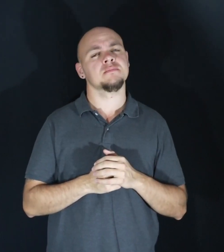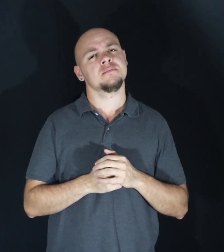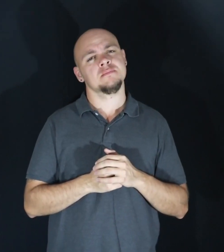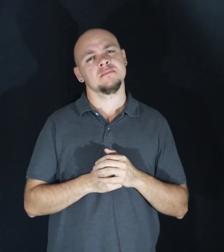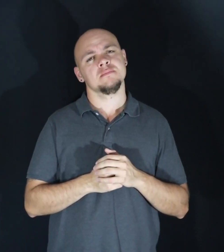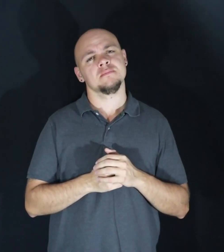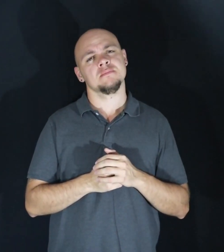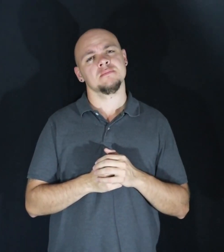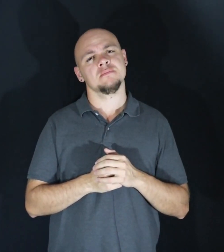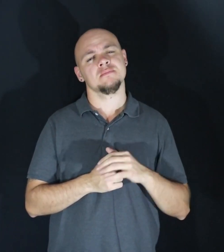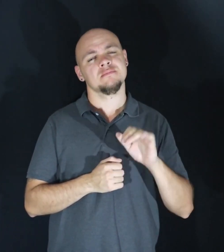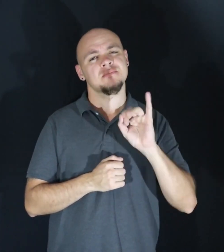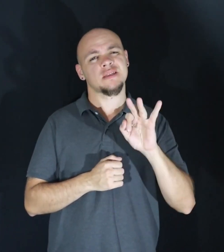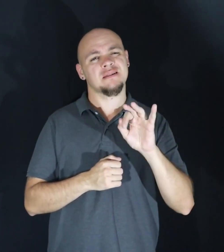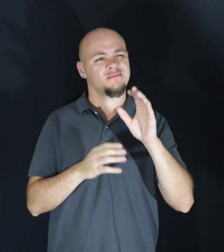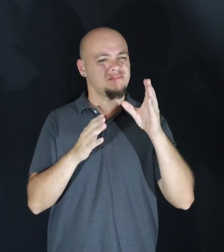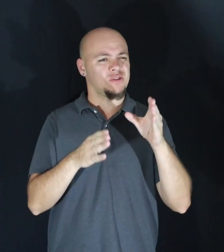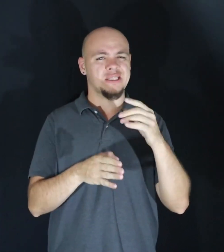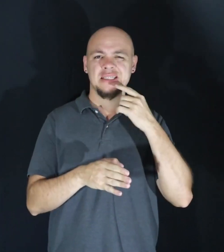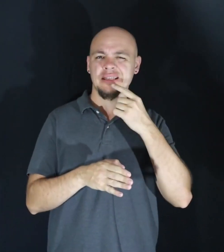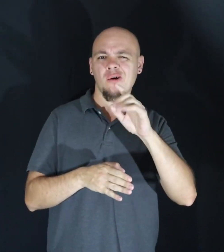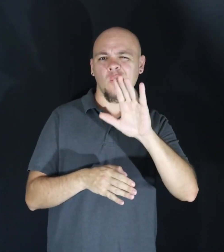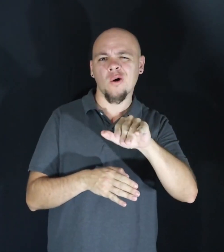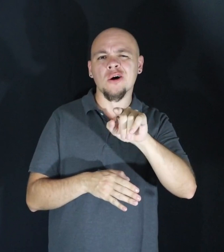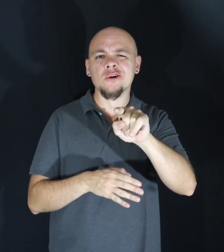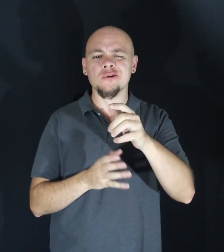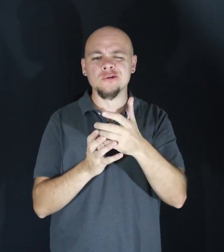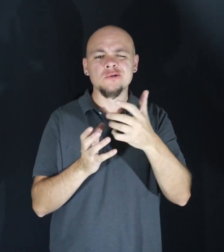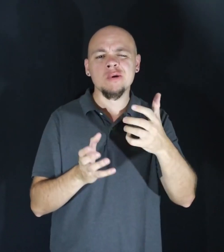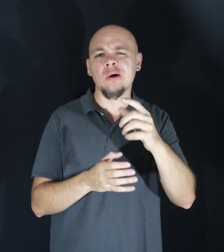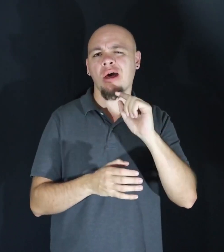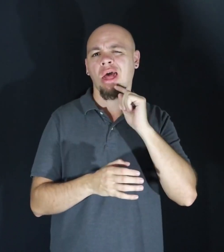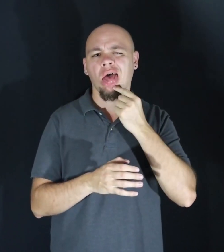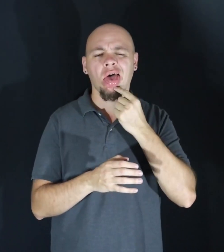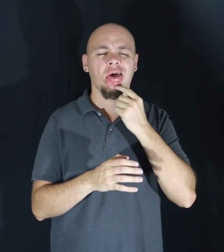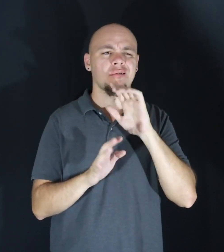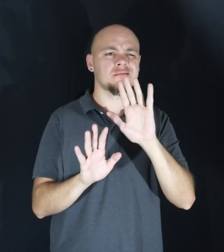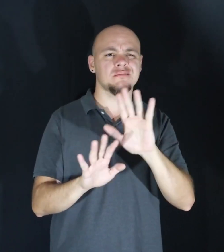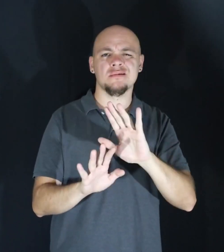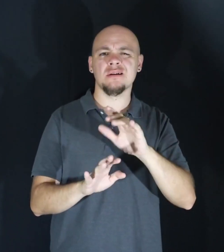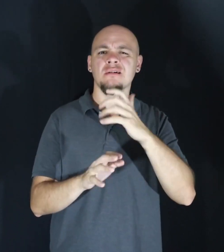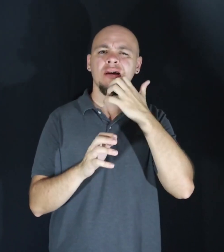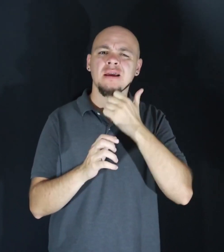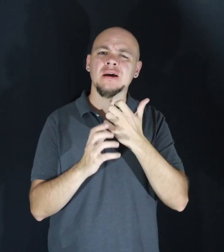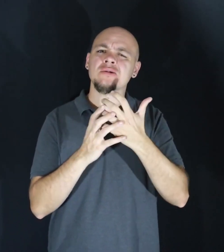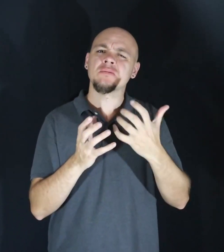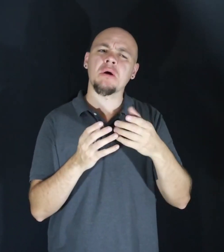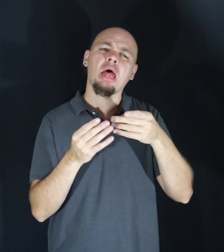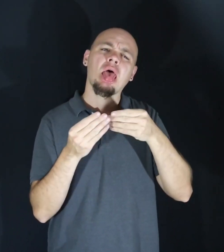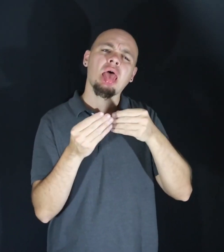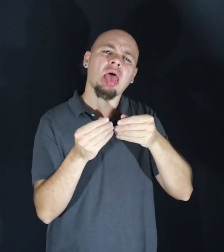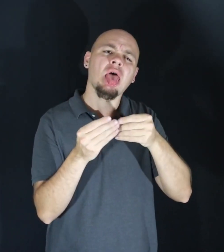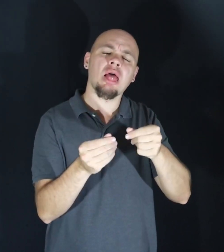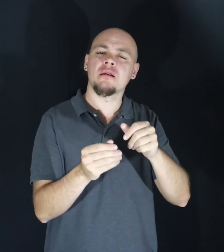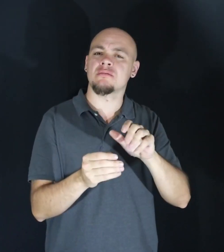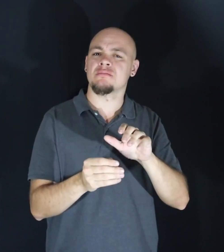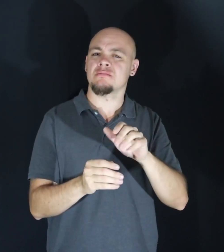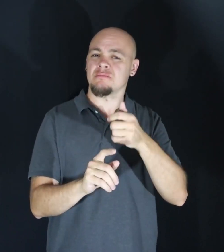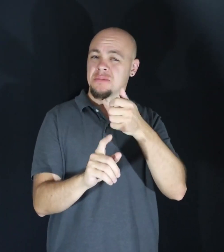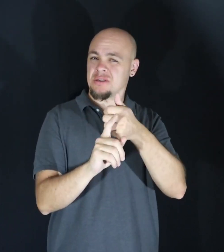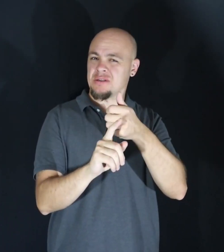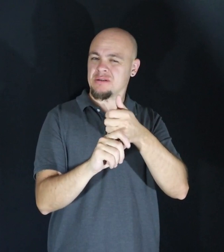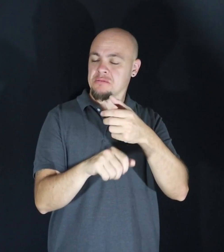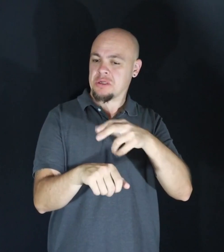Being told you're too intense or being asked, why do you care so much? Just go with the flow. When you're simply being your